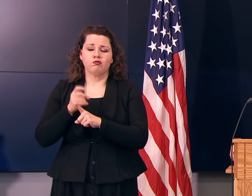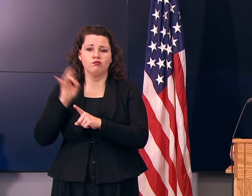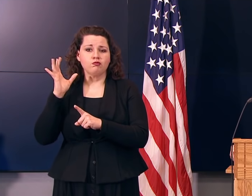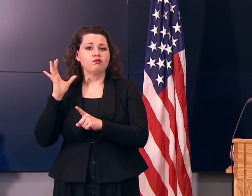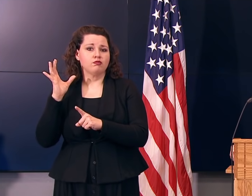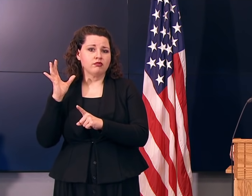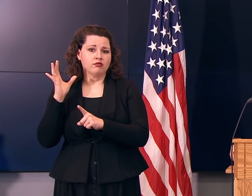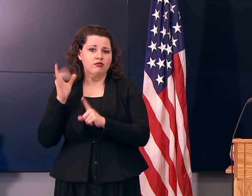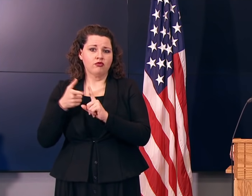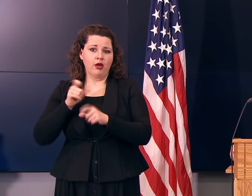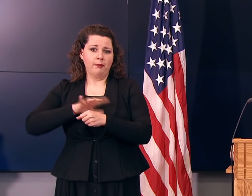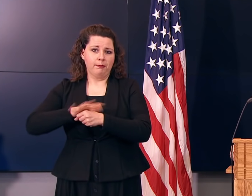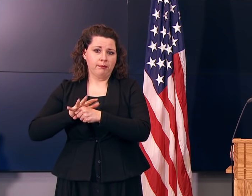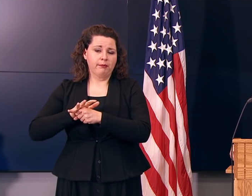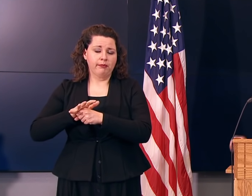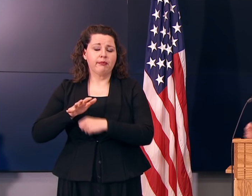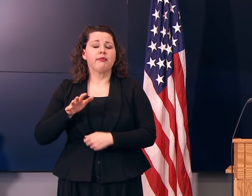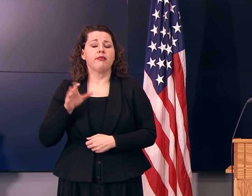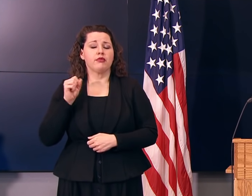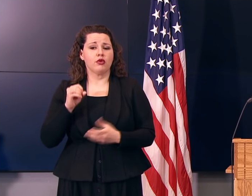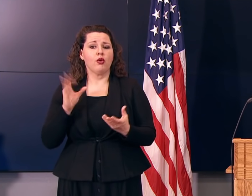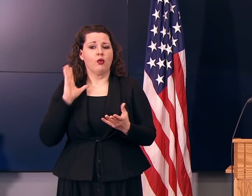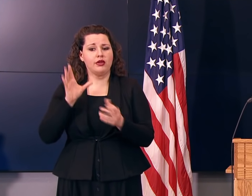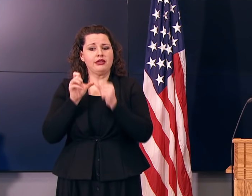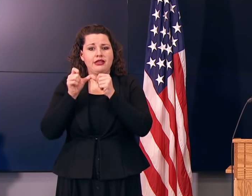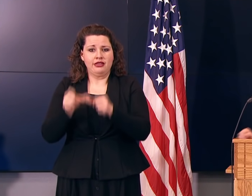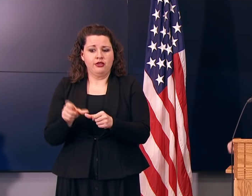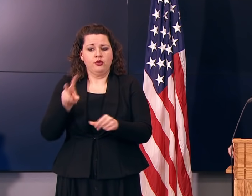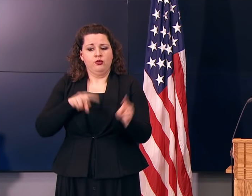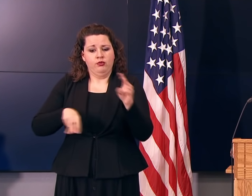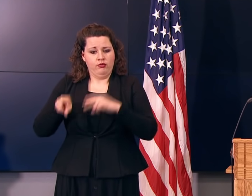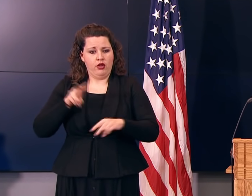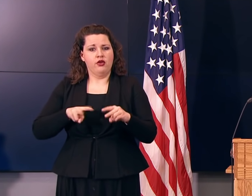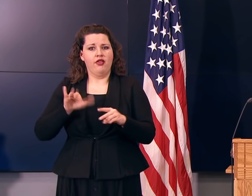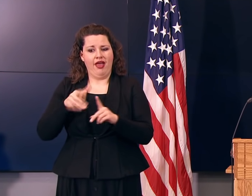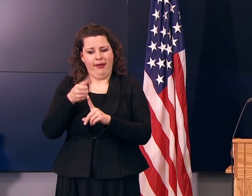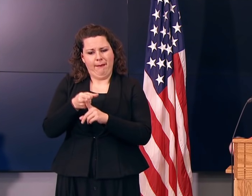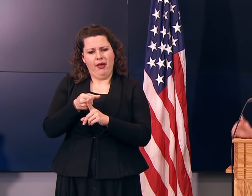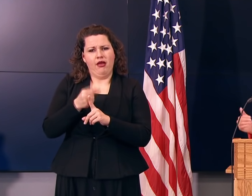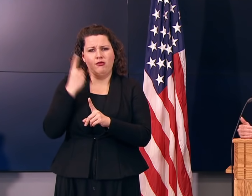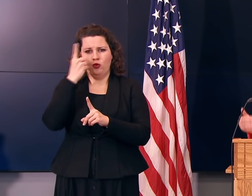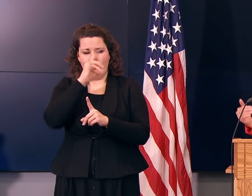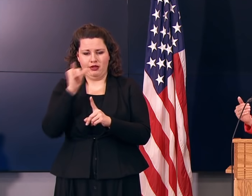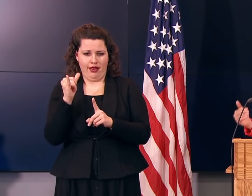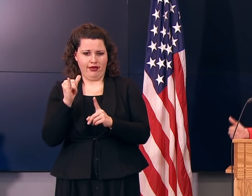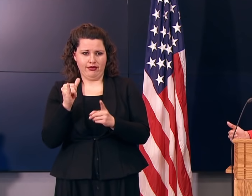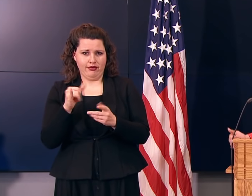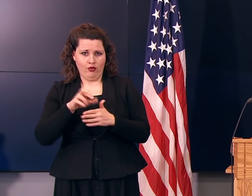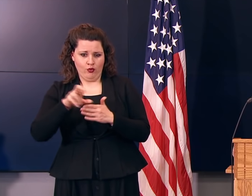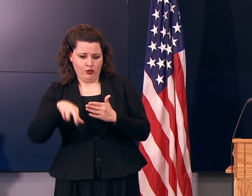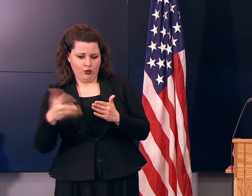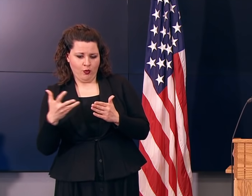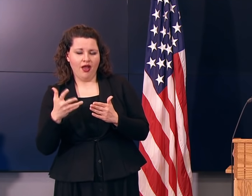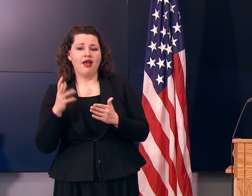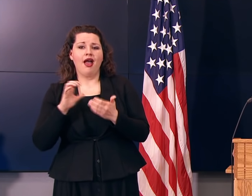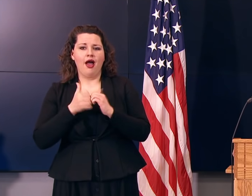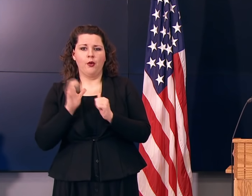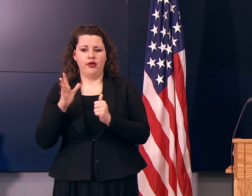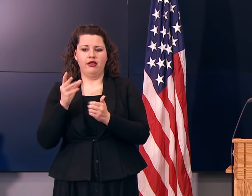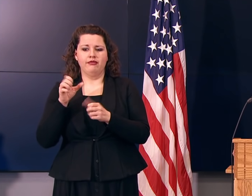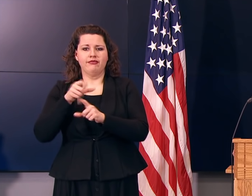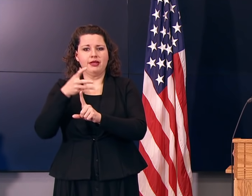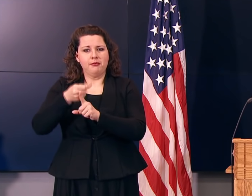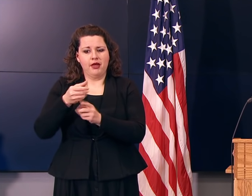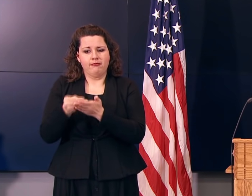by the coronavirus. And so we're going to continue to monitor what that impact looks like and the impact that it'll have on our revenues. And